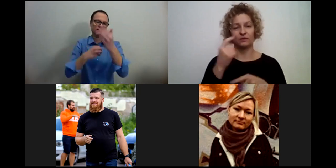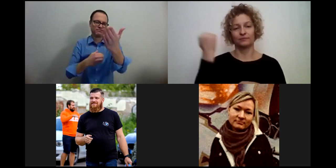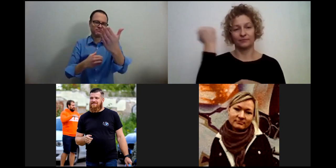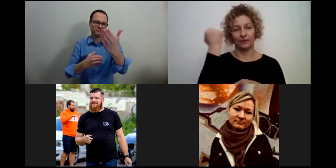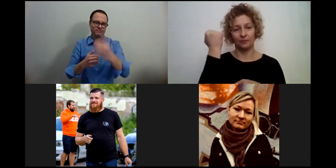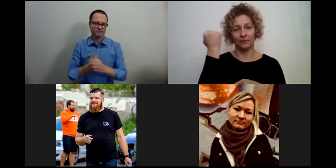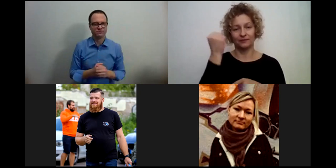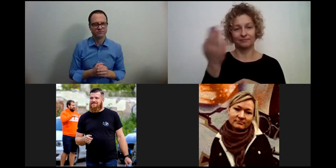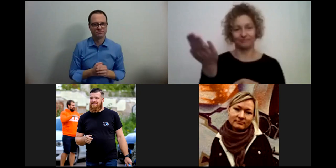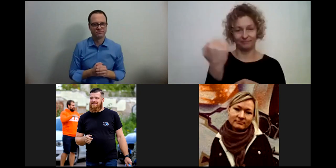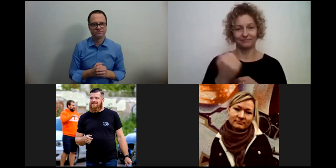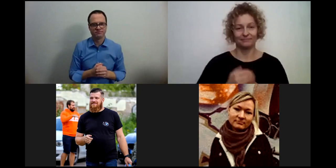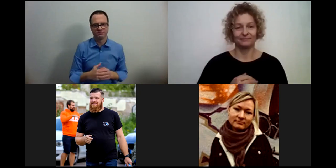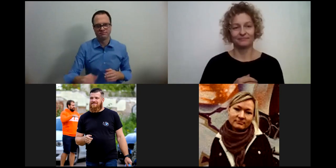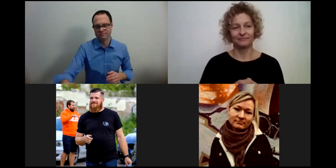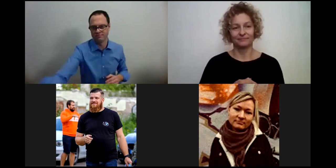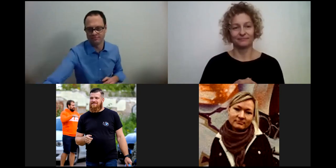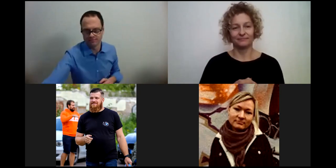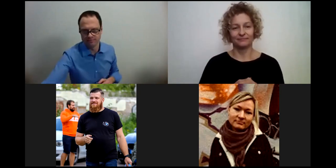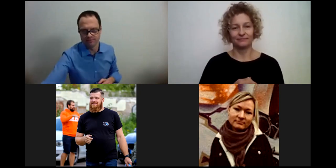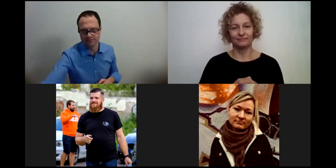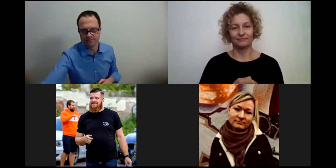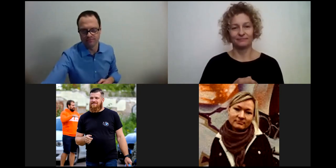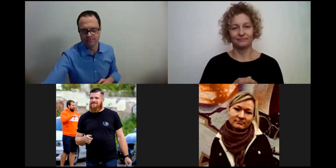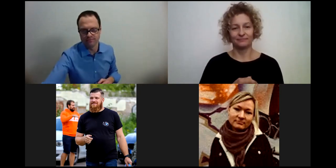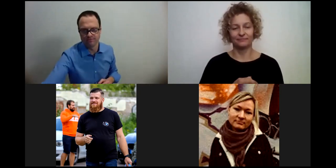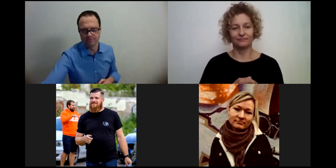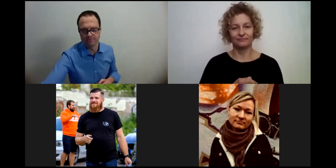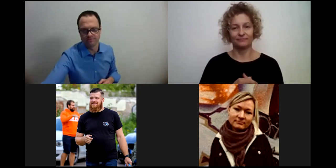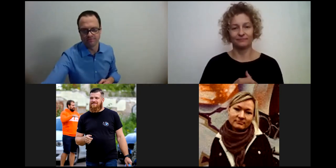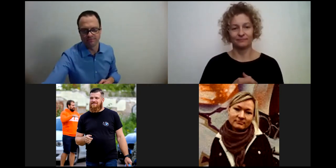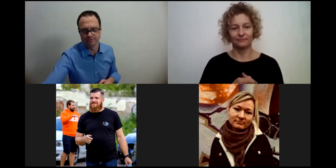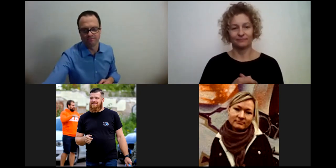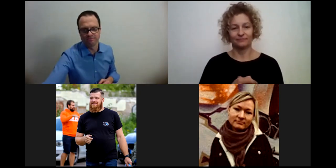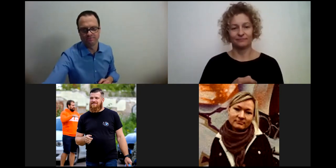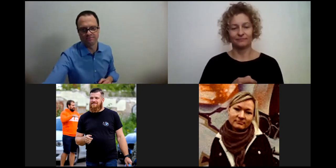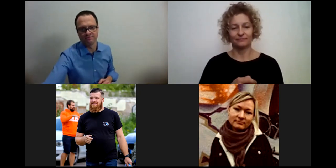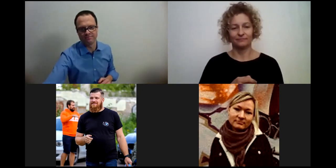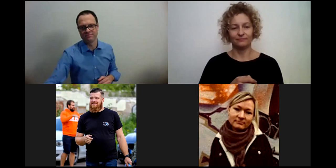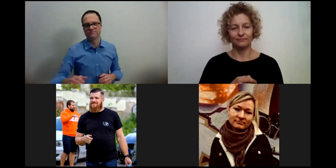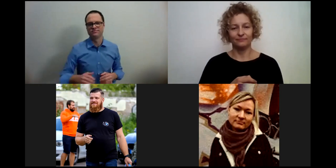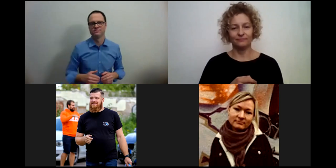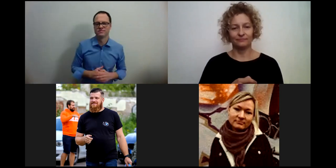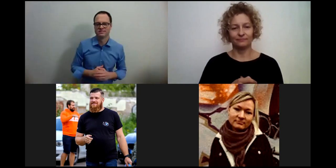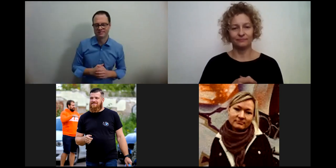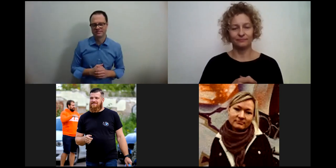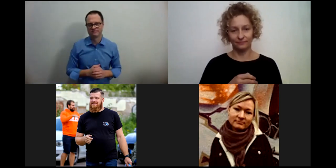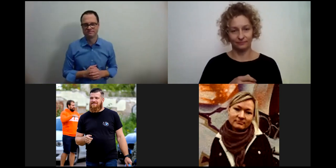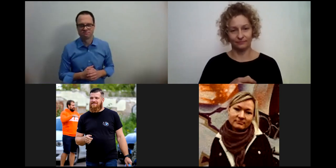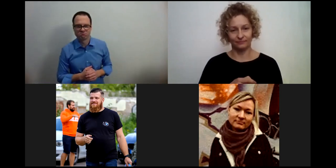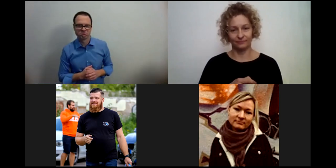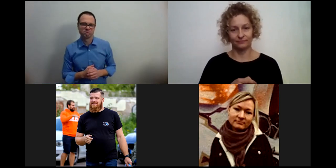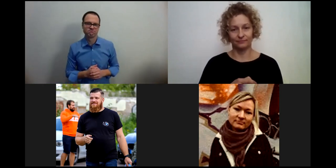Our tech guy, can you please spotlight the presenters one by one?